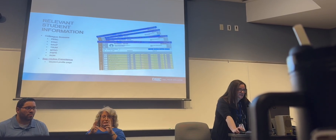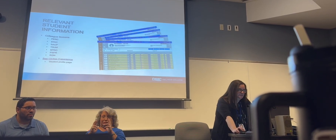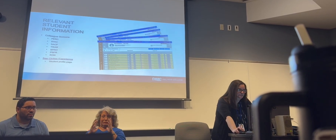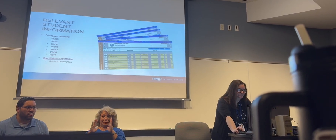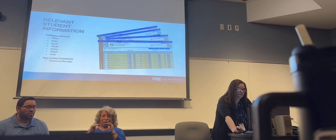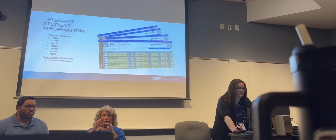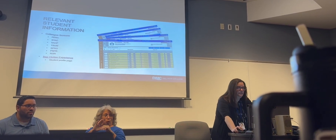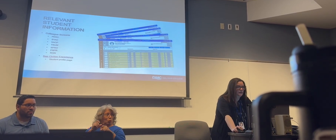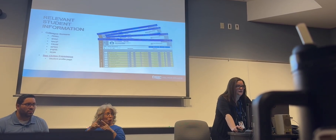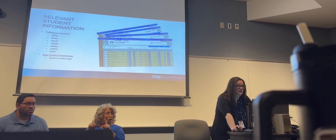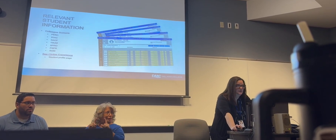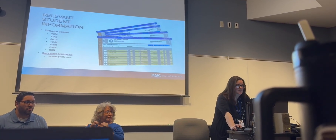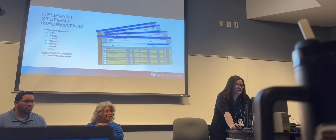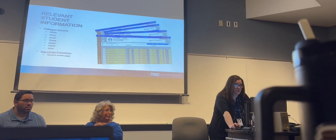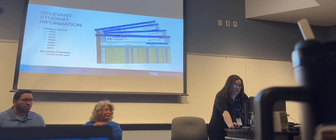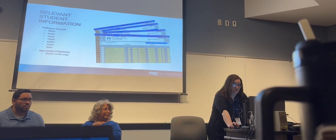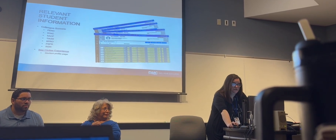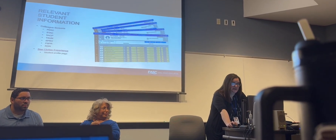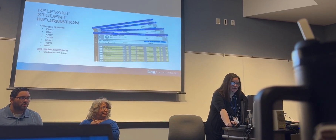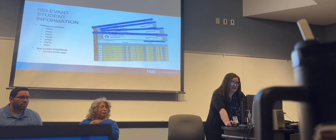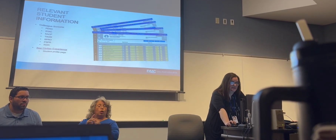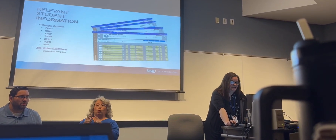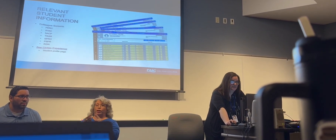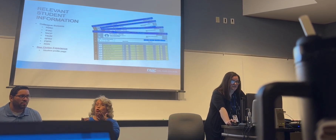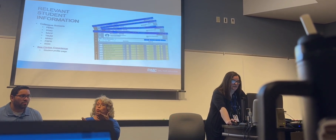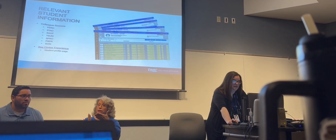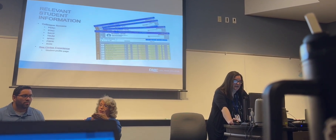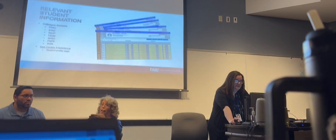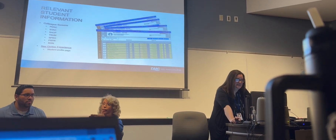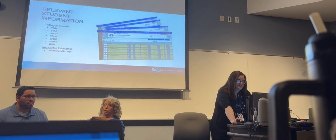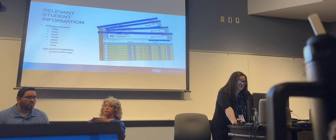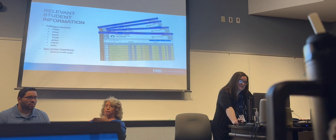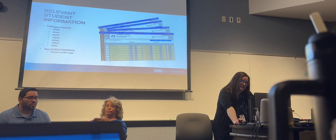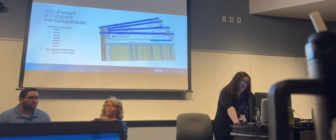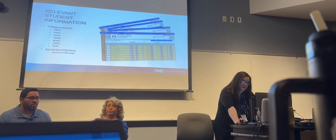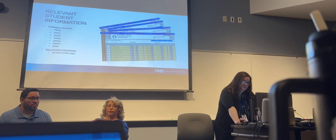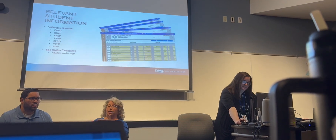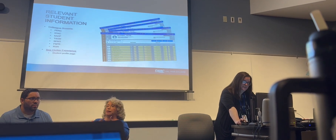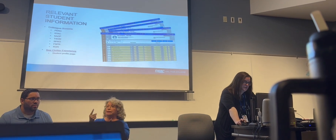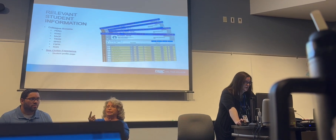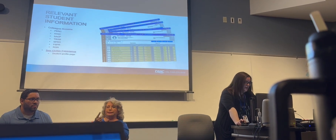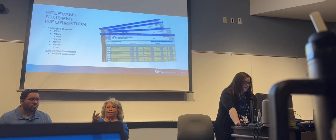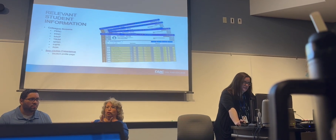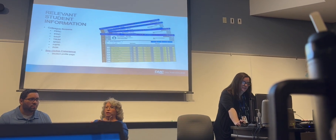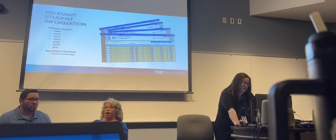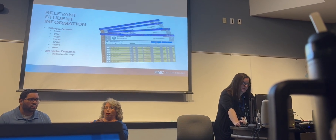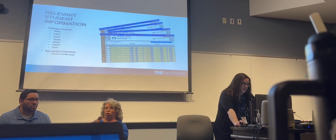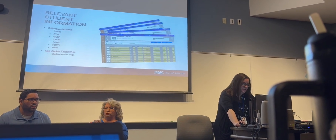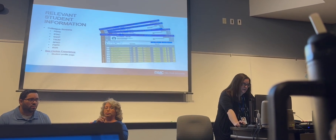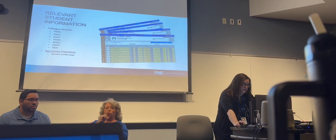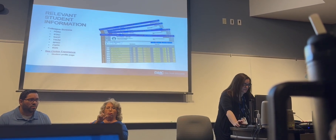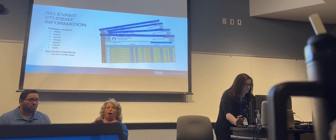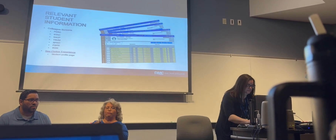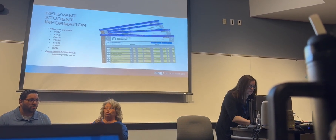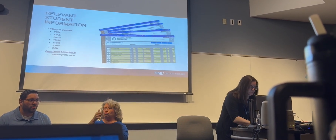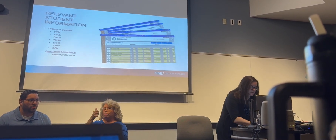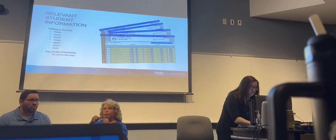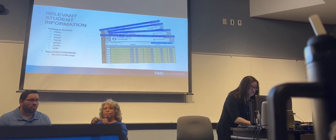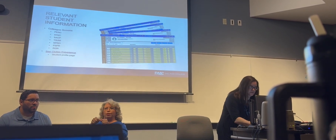in. So when you do sign in, it is single sign-on, so you don't have to remember another